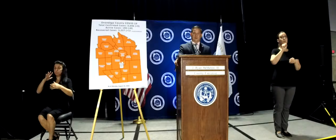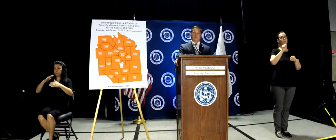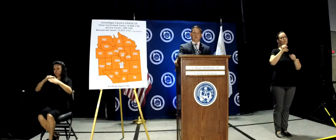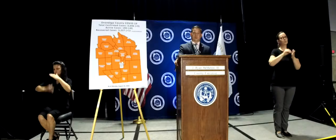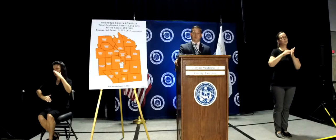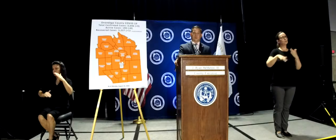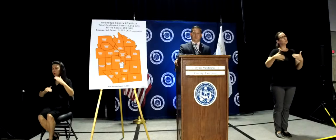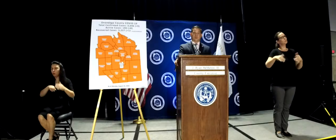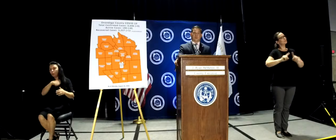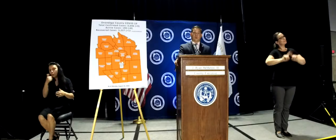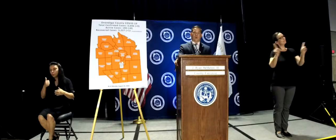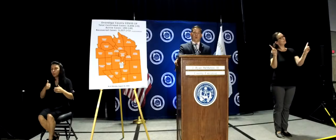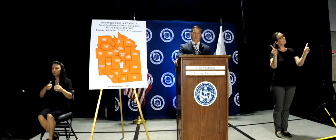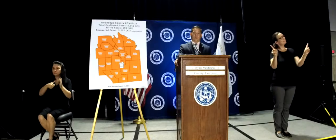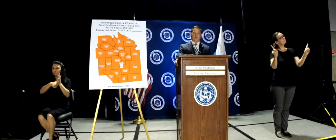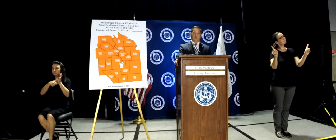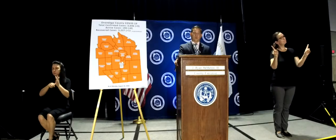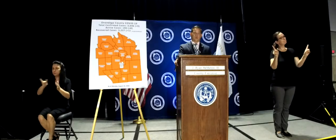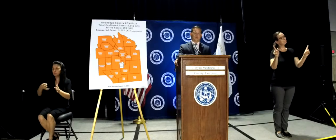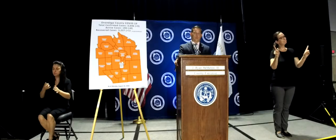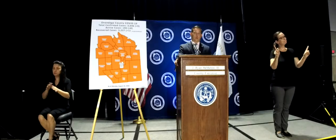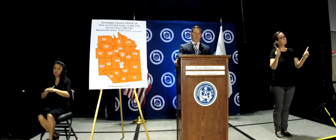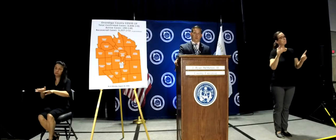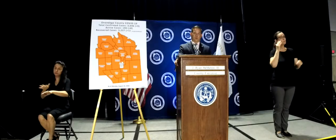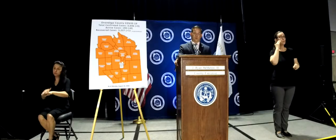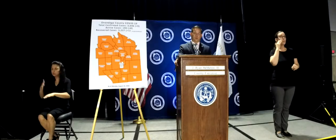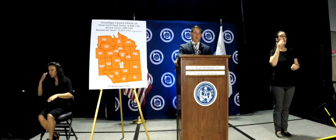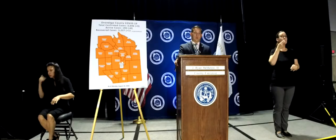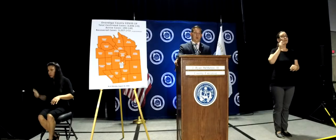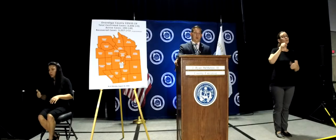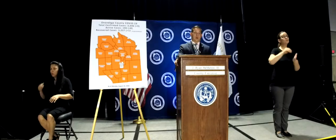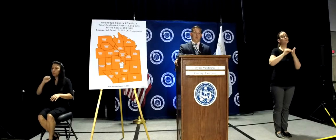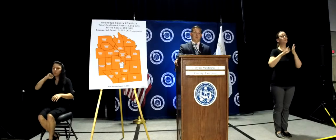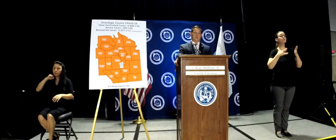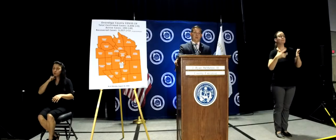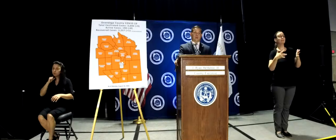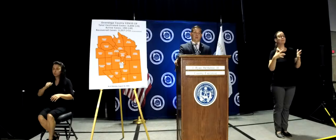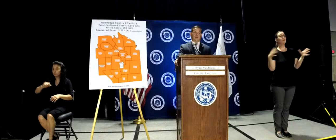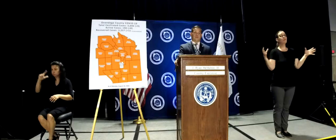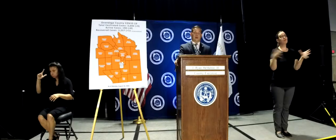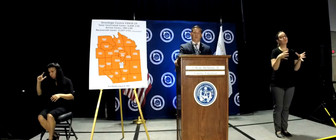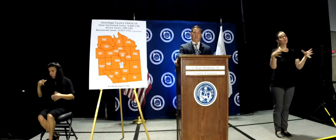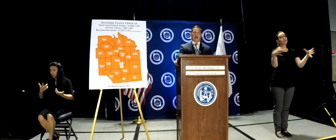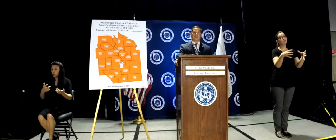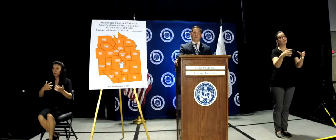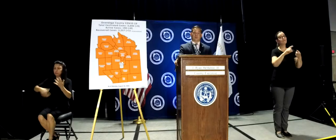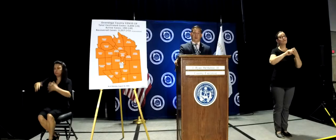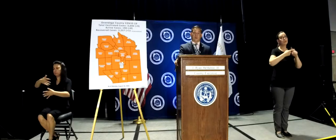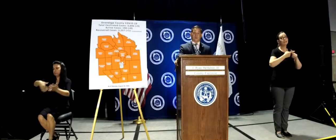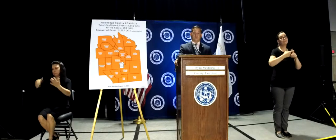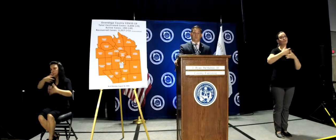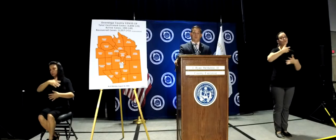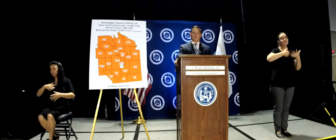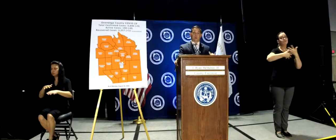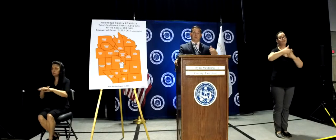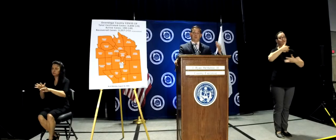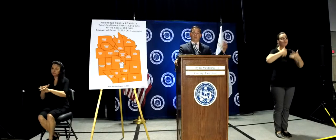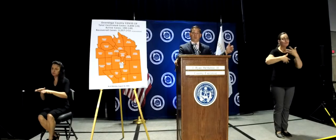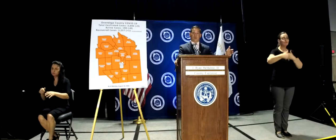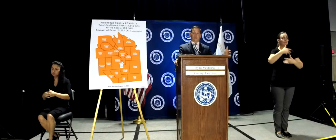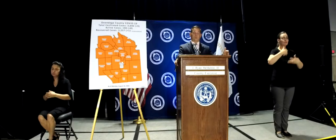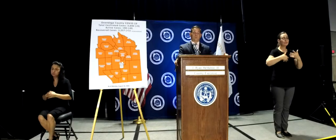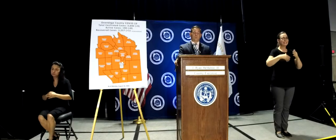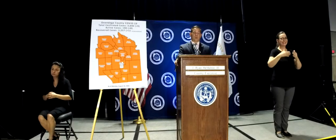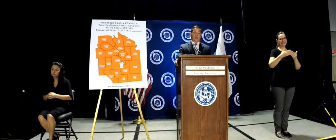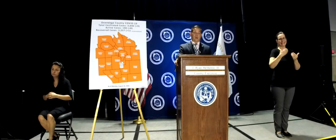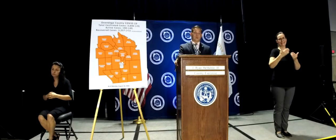that, especially some of these older high school students, they're more social. They have found pockets of the virus. They've spread it to